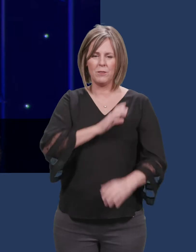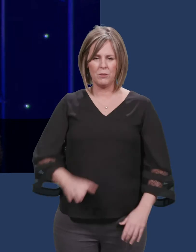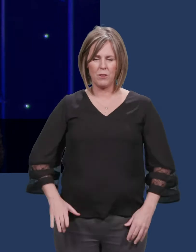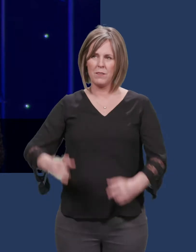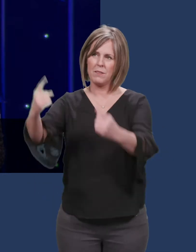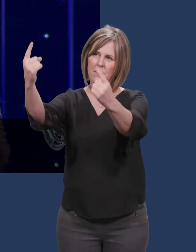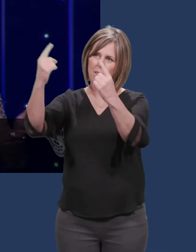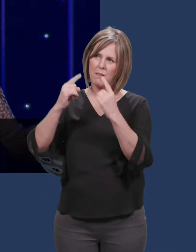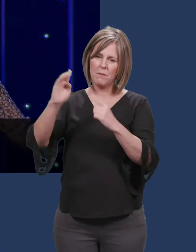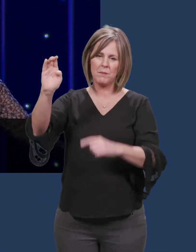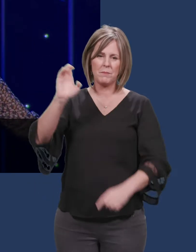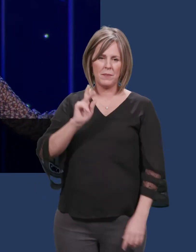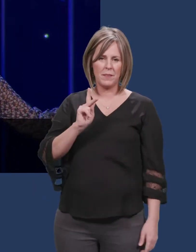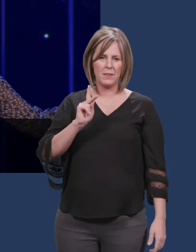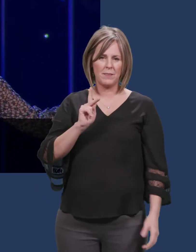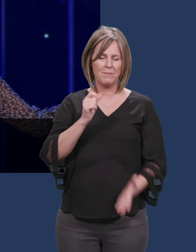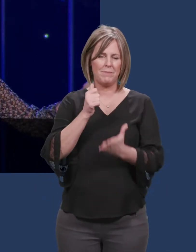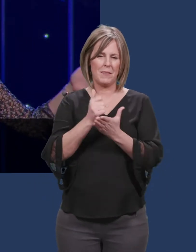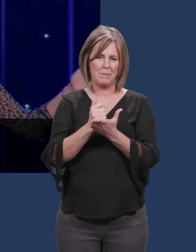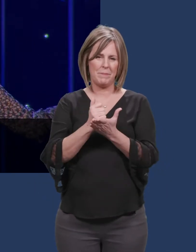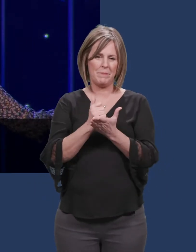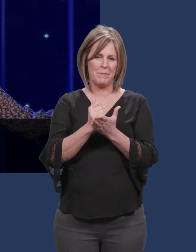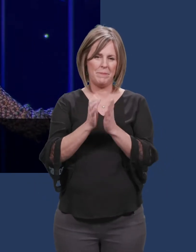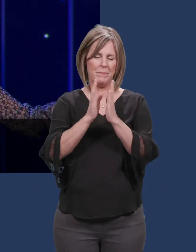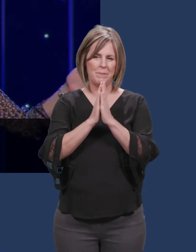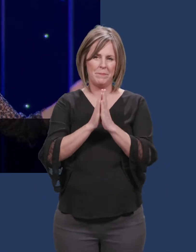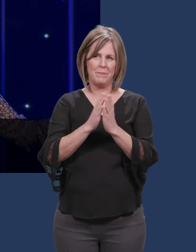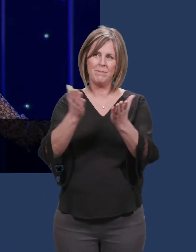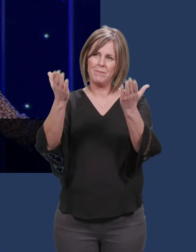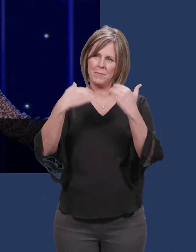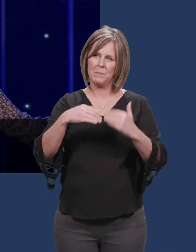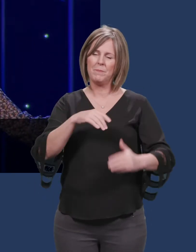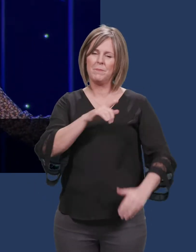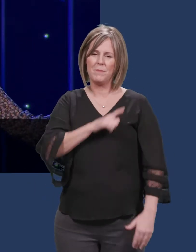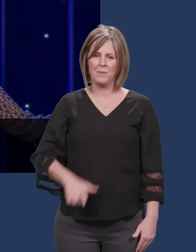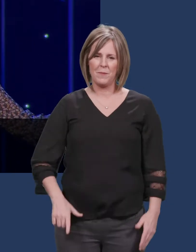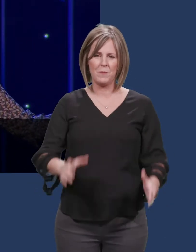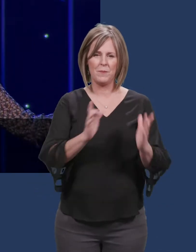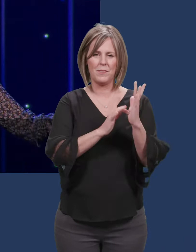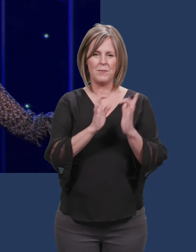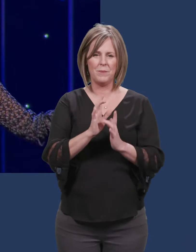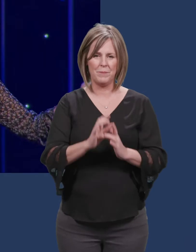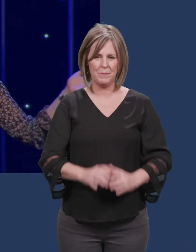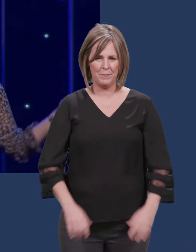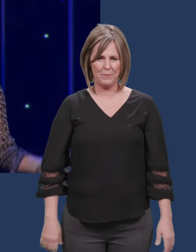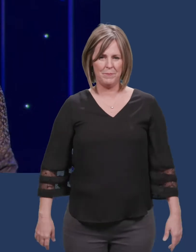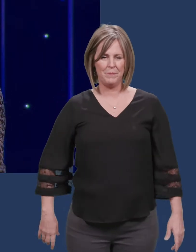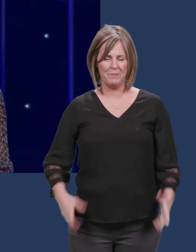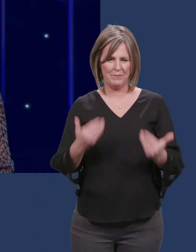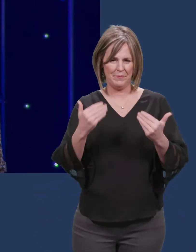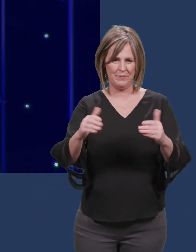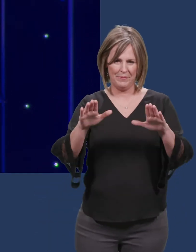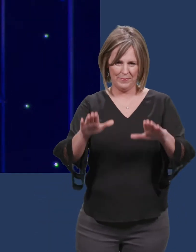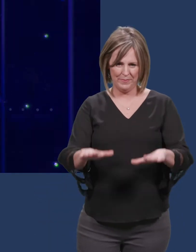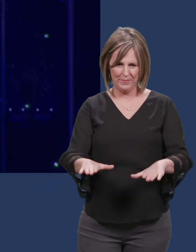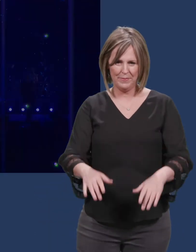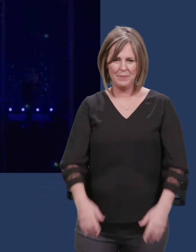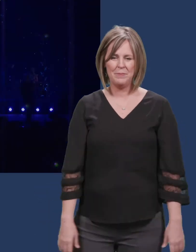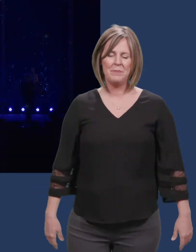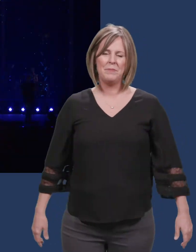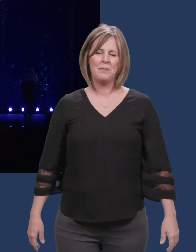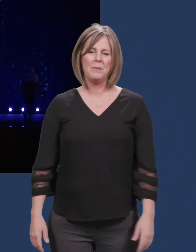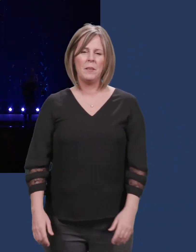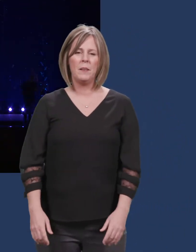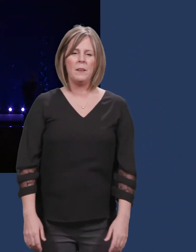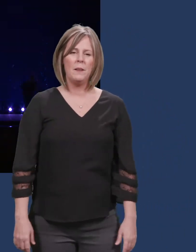returns. Amen. Come, Lord Jesus. You may be seated.